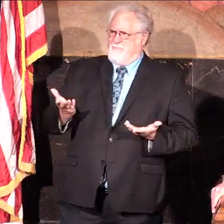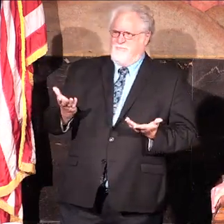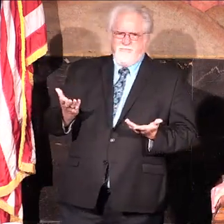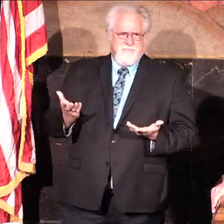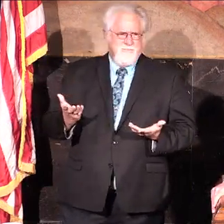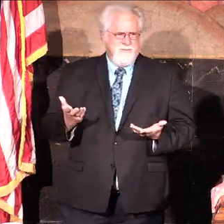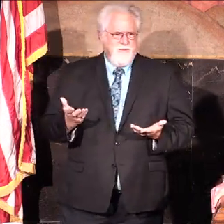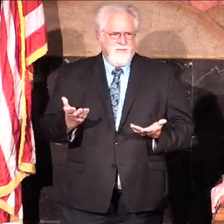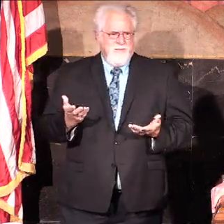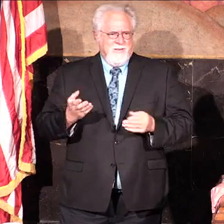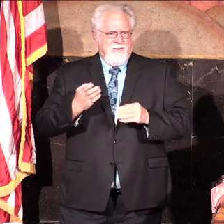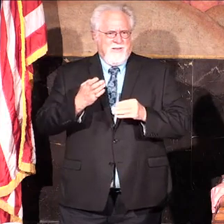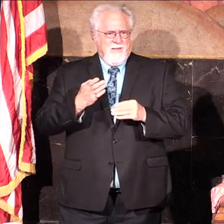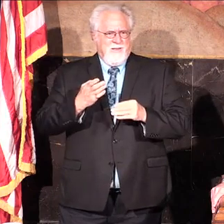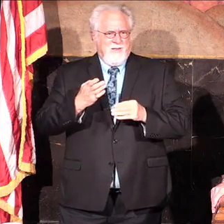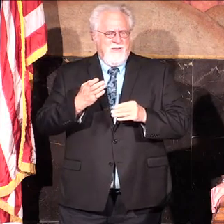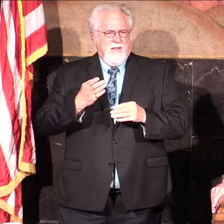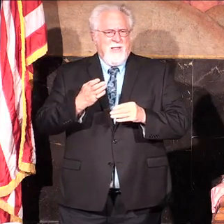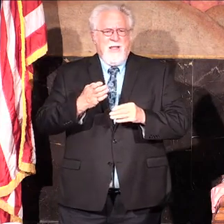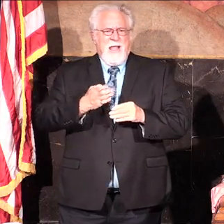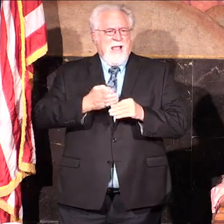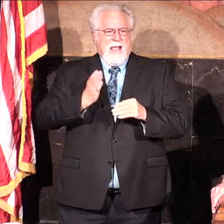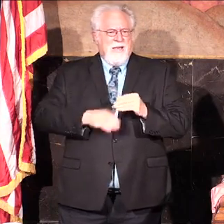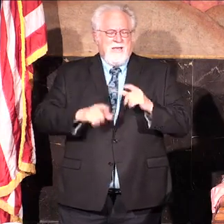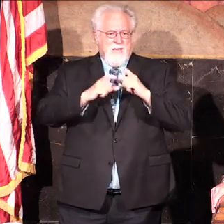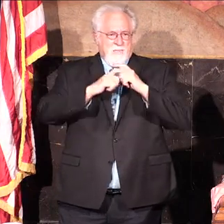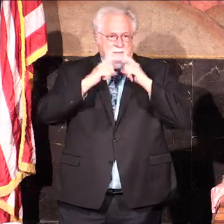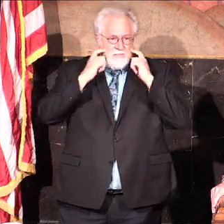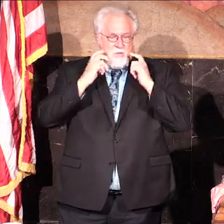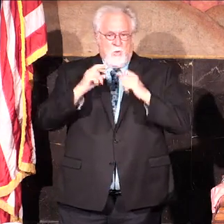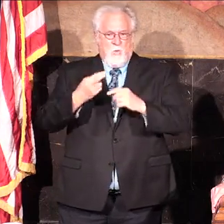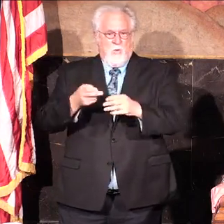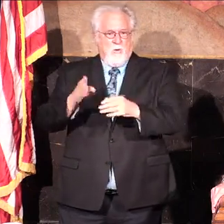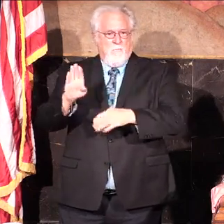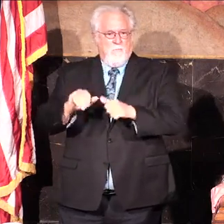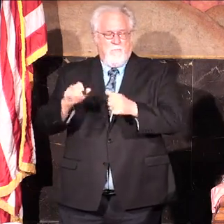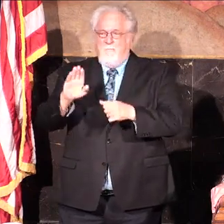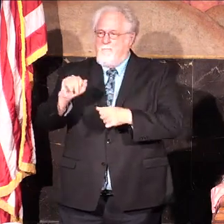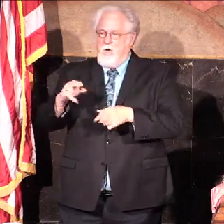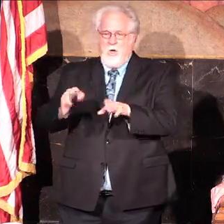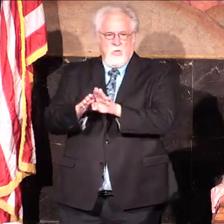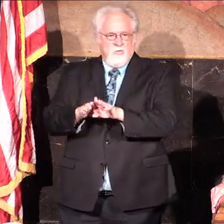of ending whether it's the mask mandate or the bar closures because